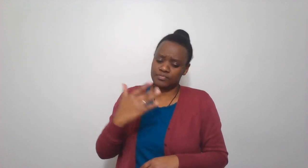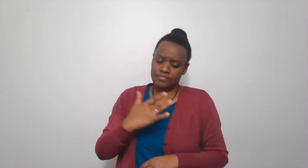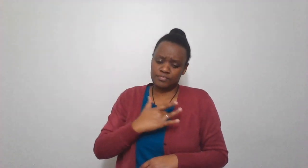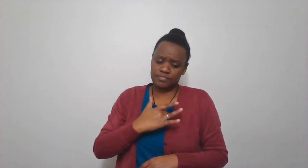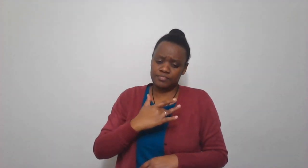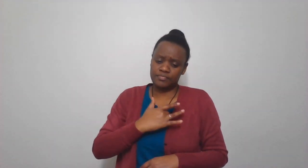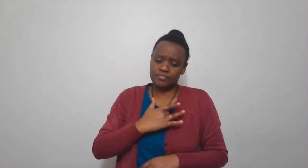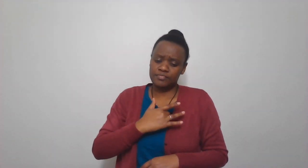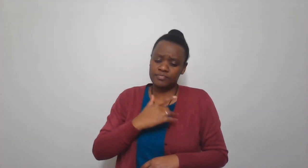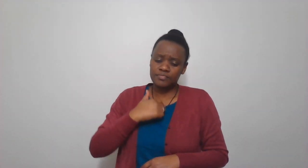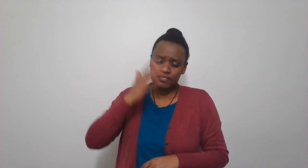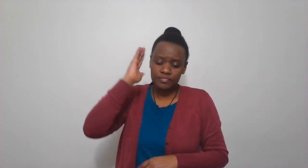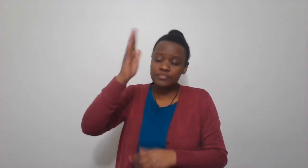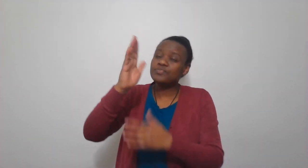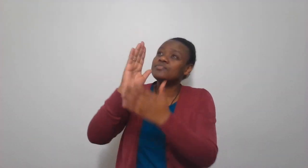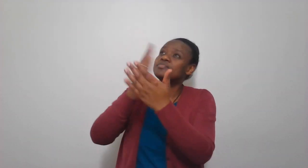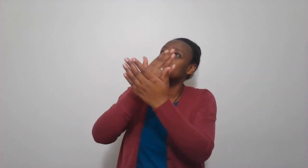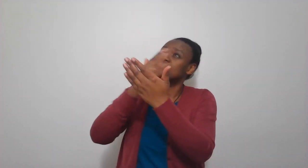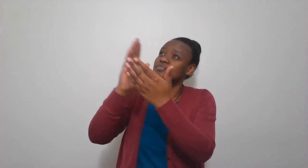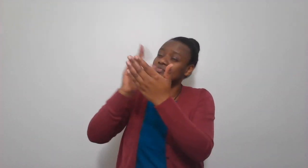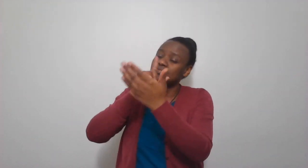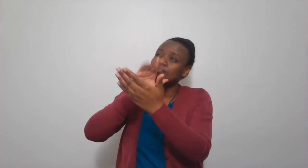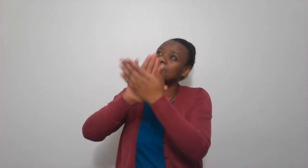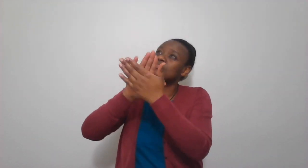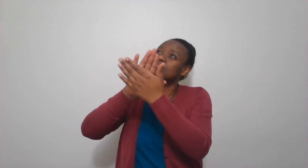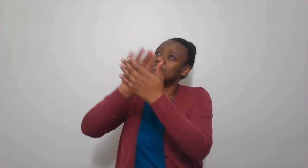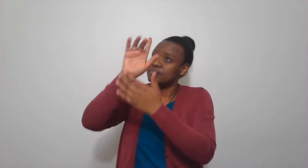Forever I will sing the goodness of the Lord.